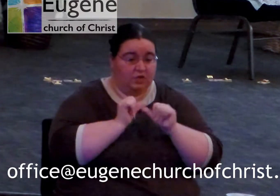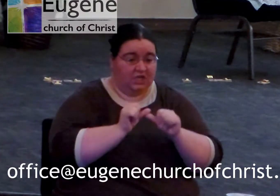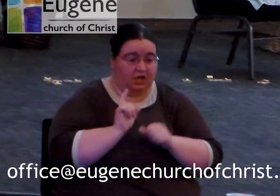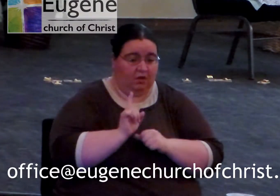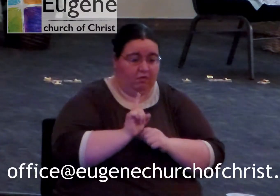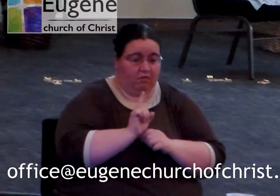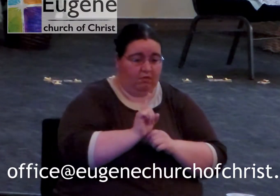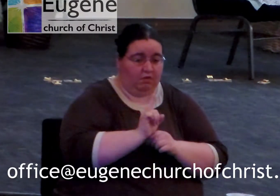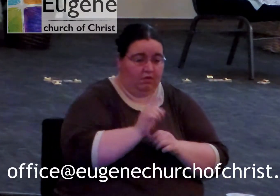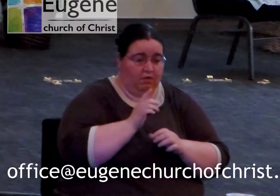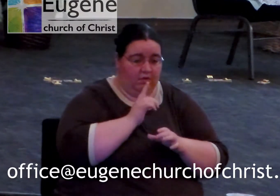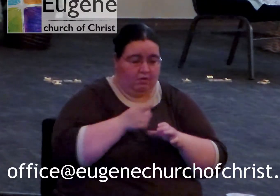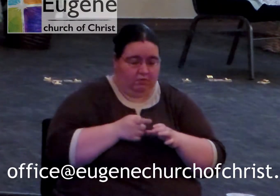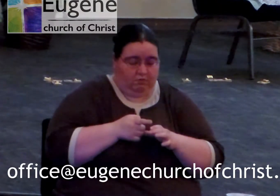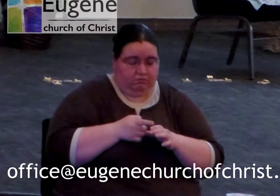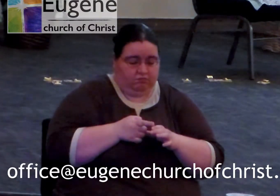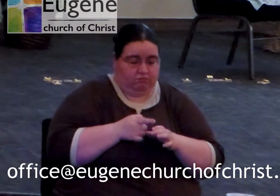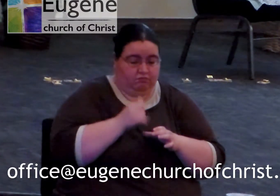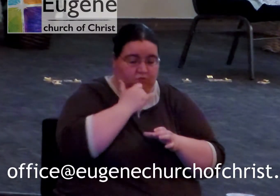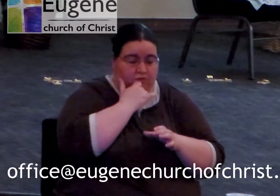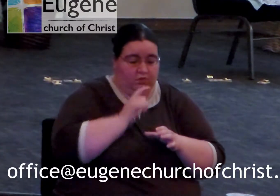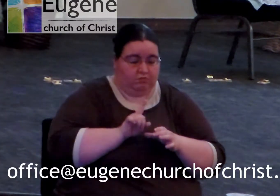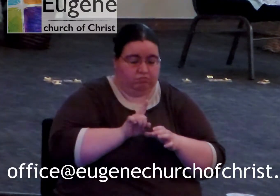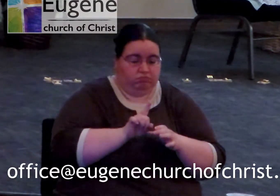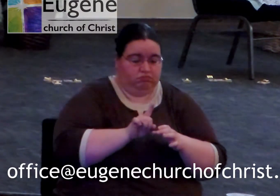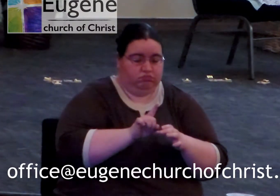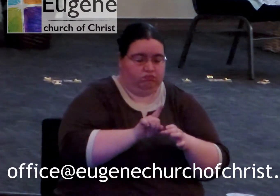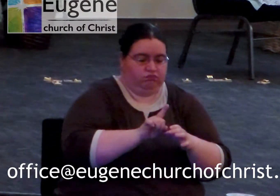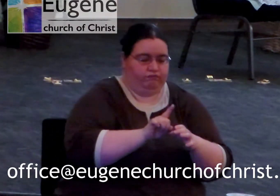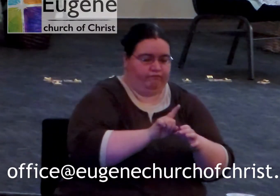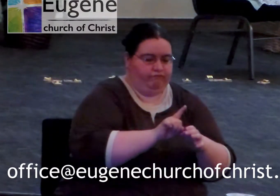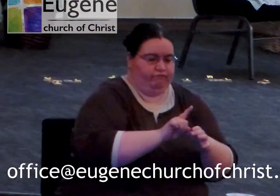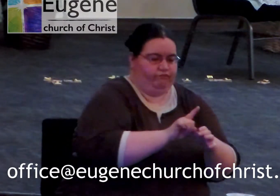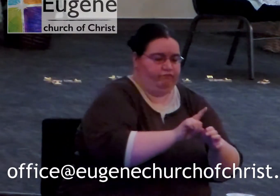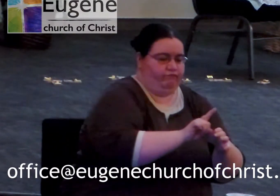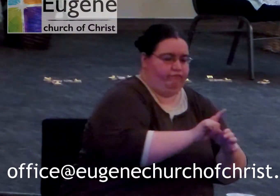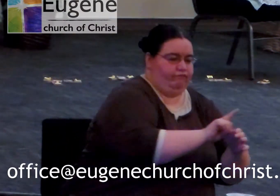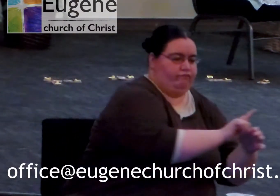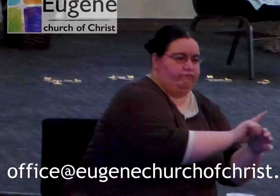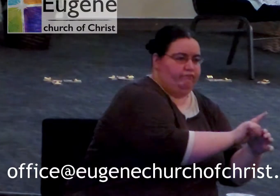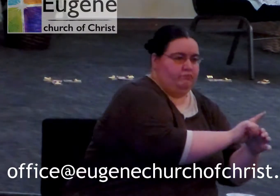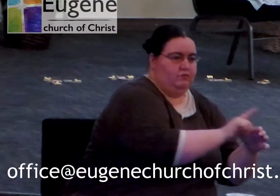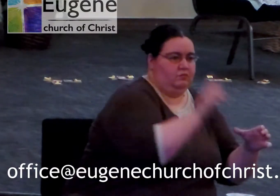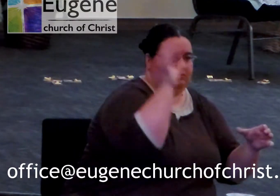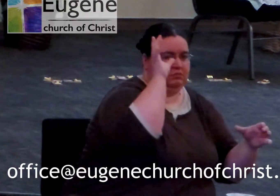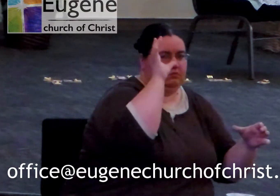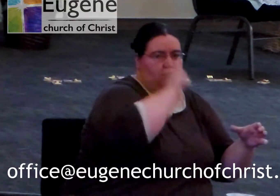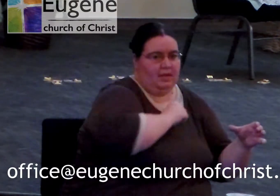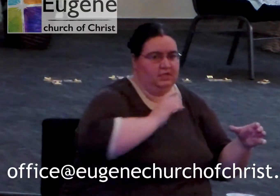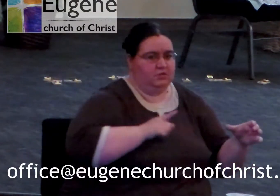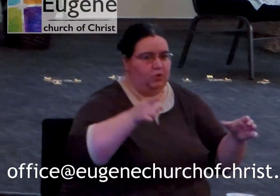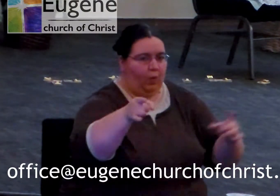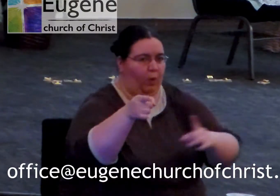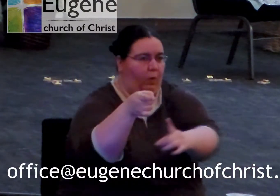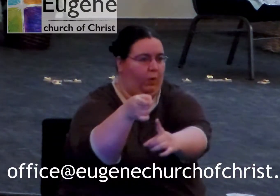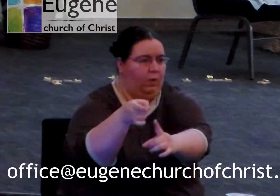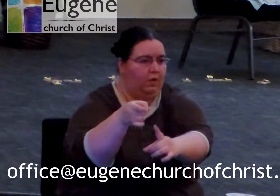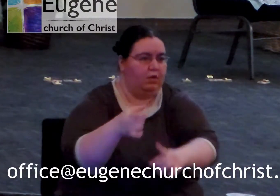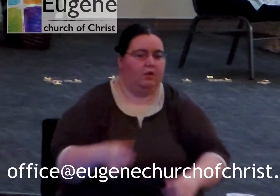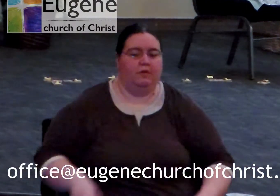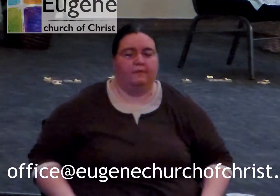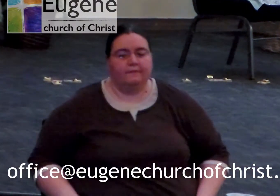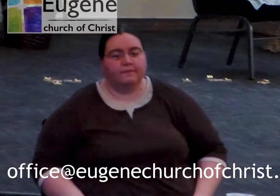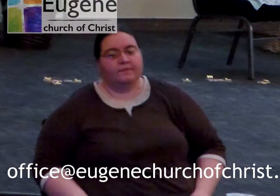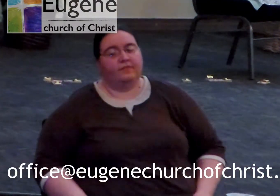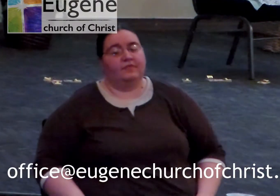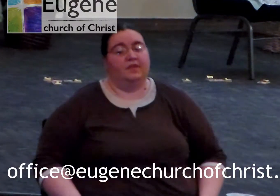go. And so if we'll remember that we're taking this thing outside the walls, kind of like what Louis was saying earlier, is that if you say you've got this faith, but you've